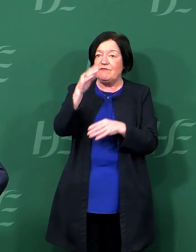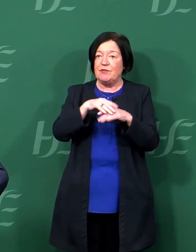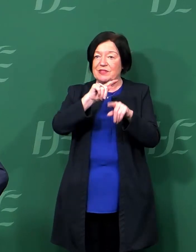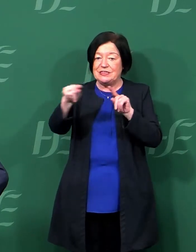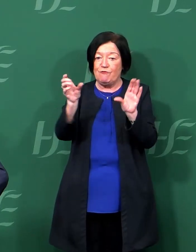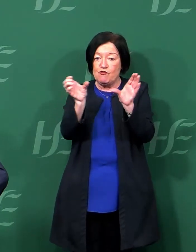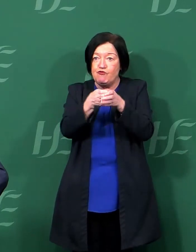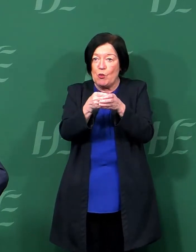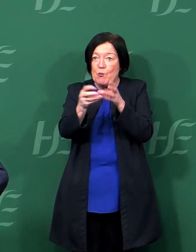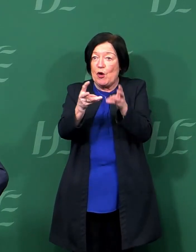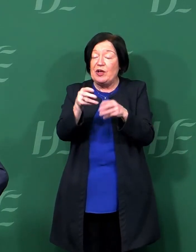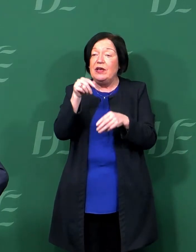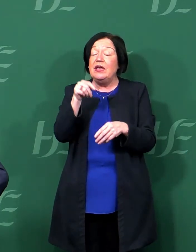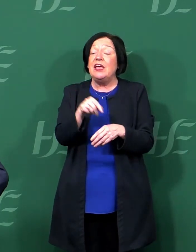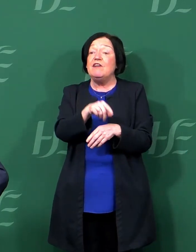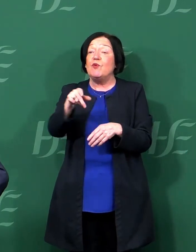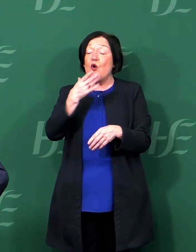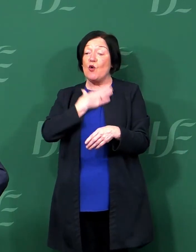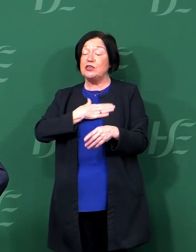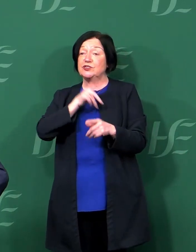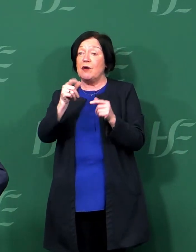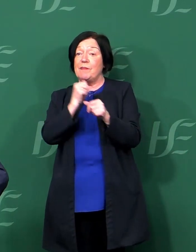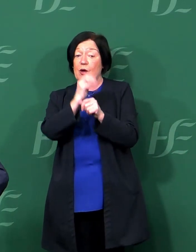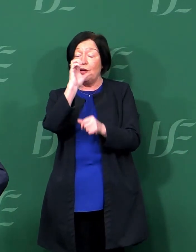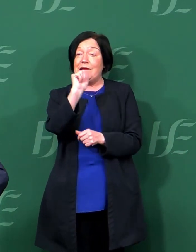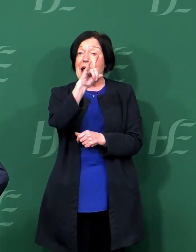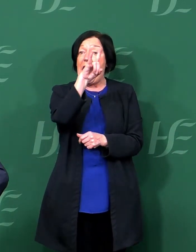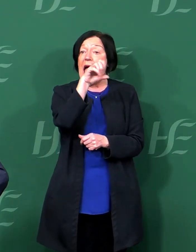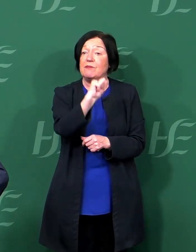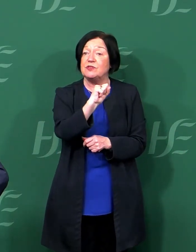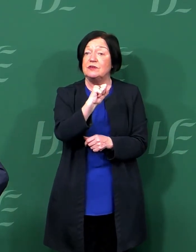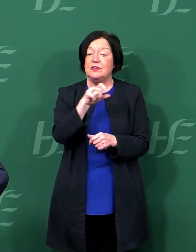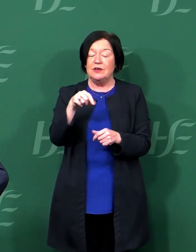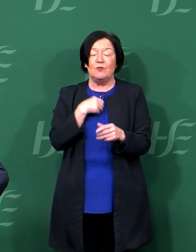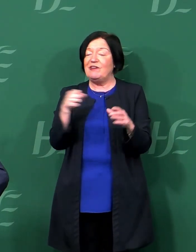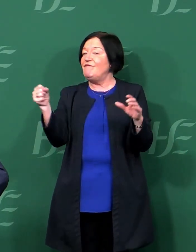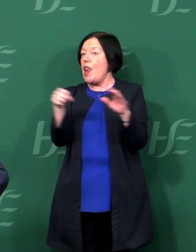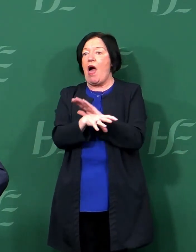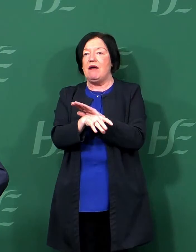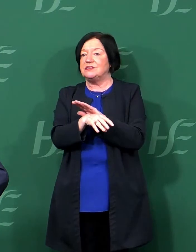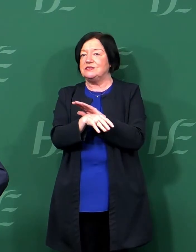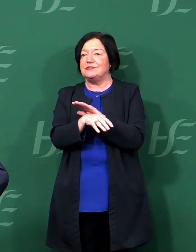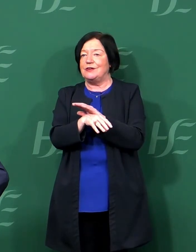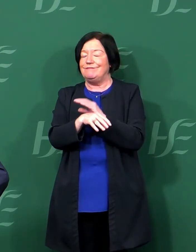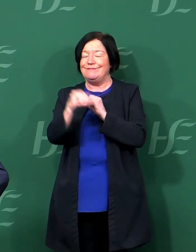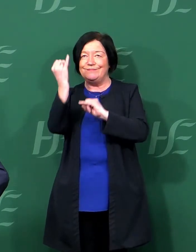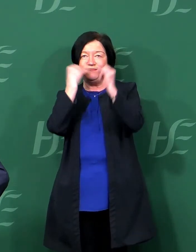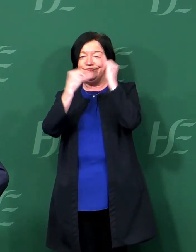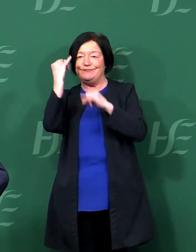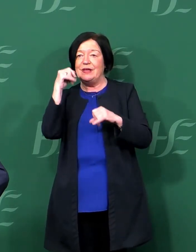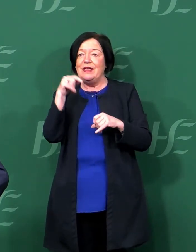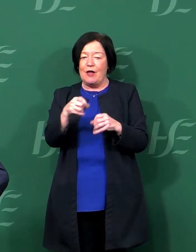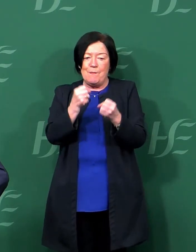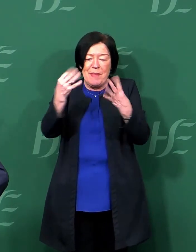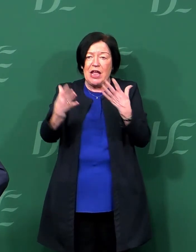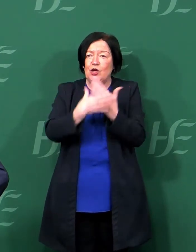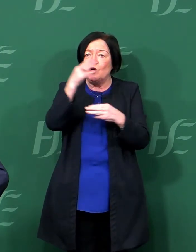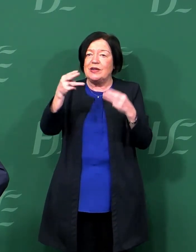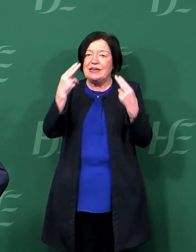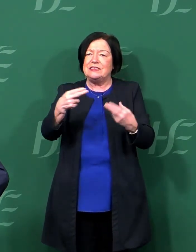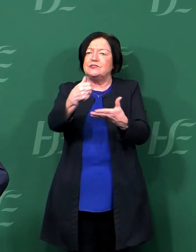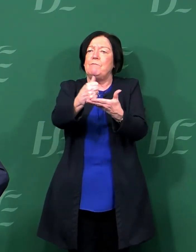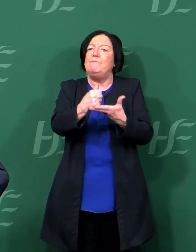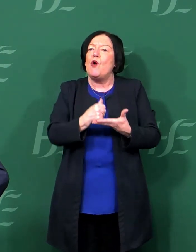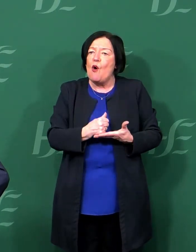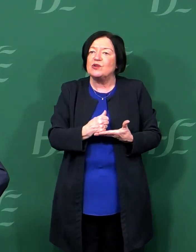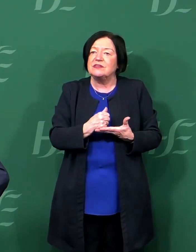Force. The reality is, if we're only talking about CAMS, we've lost the plot, really, in the sense that there are many young people who need